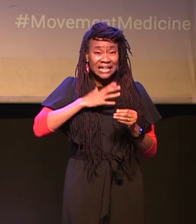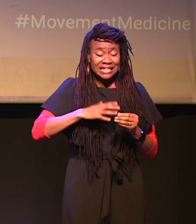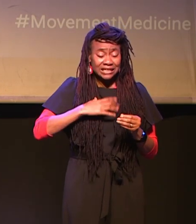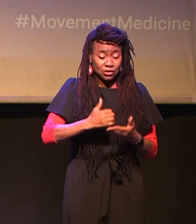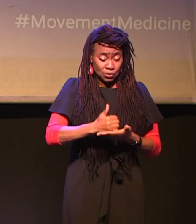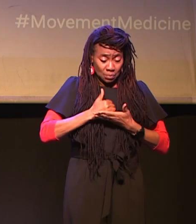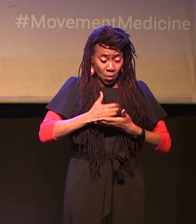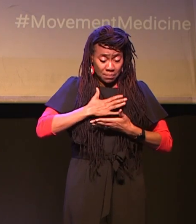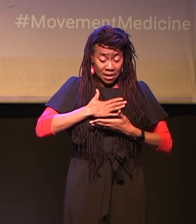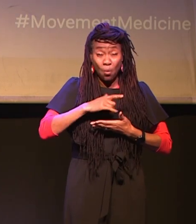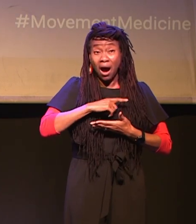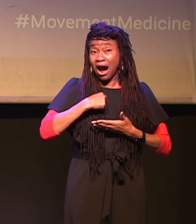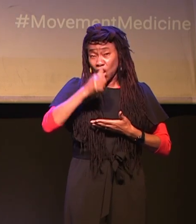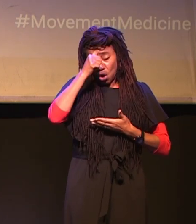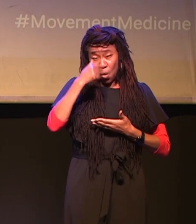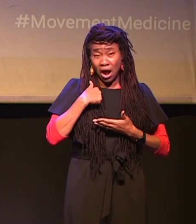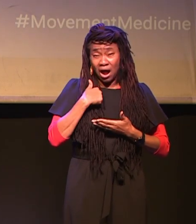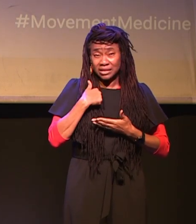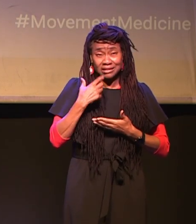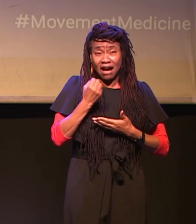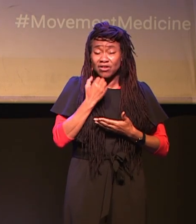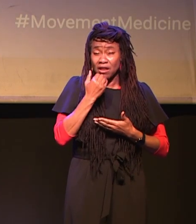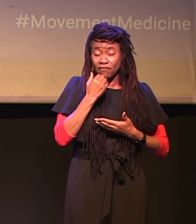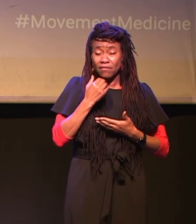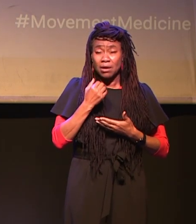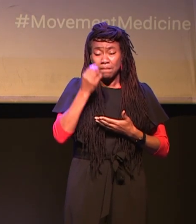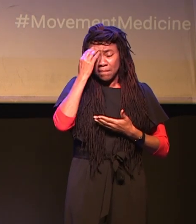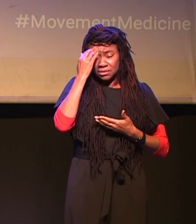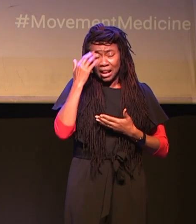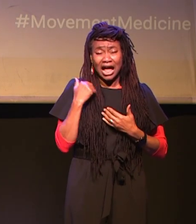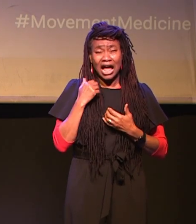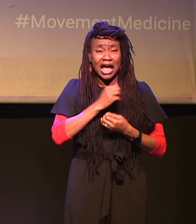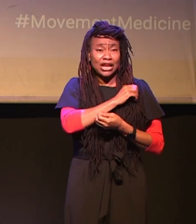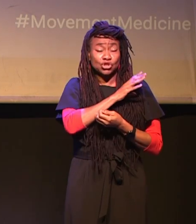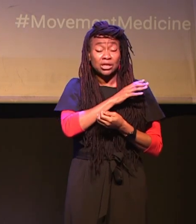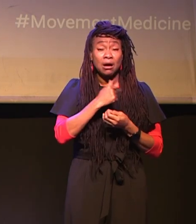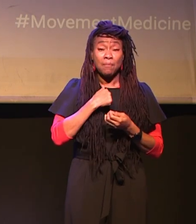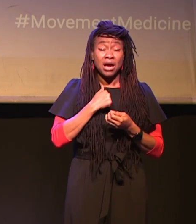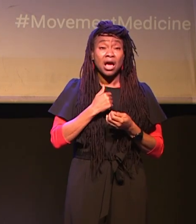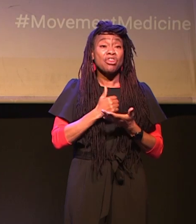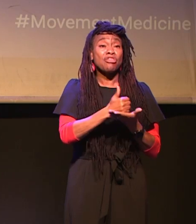that bandwidth. And that was like therapy twice a week, like knowing there was one person I could go and talk to. And so if you are going